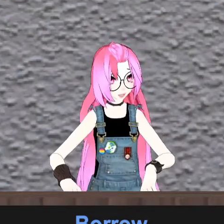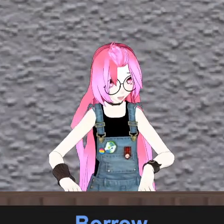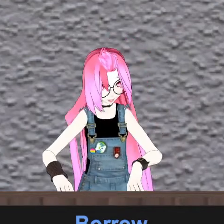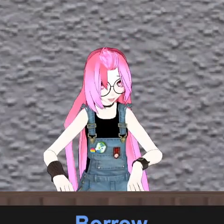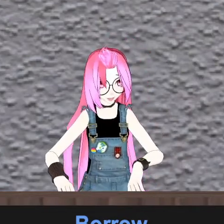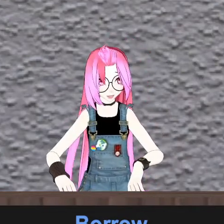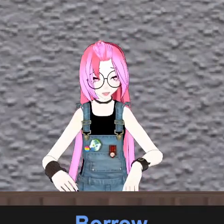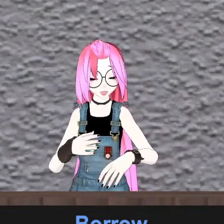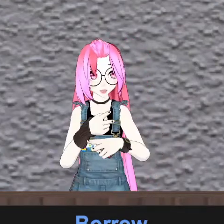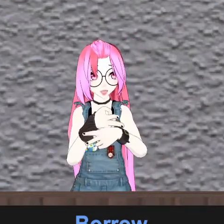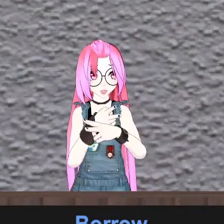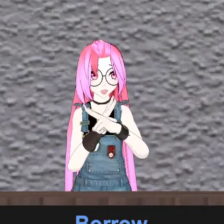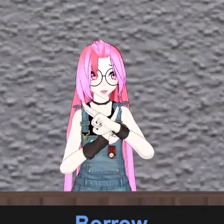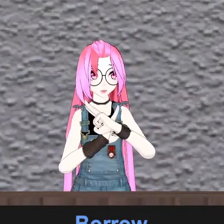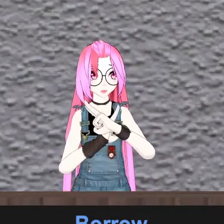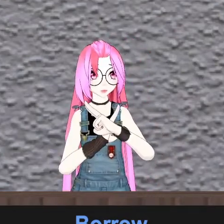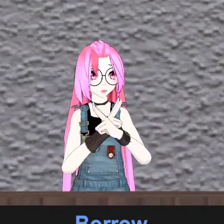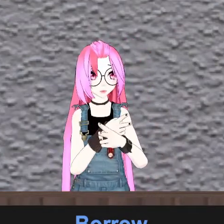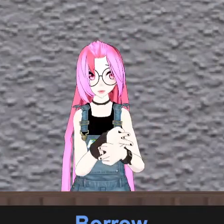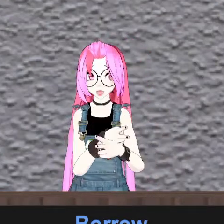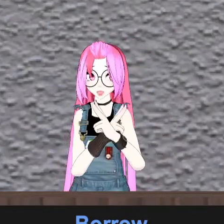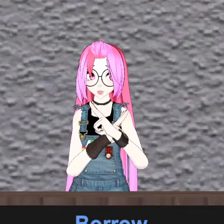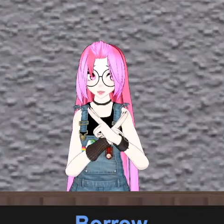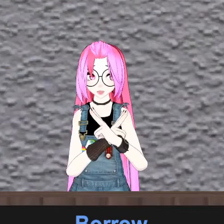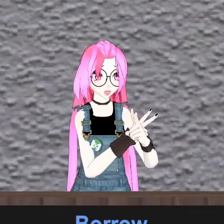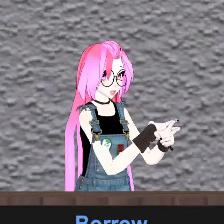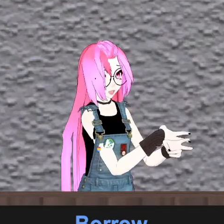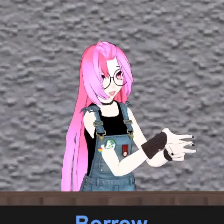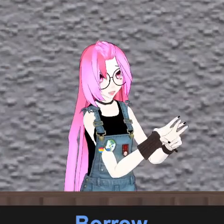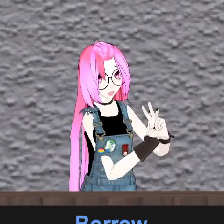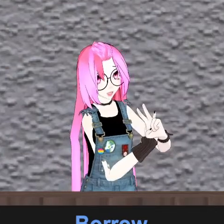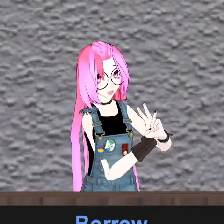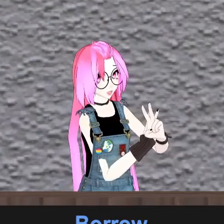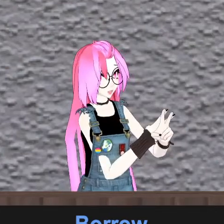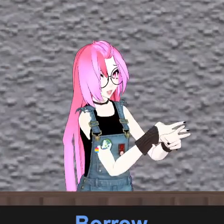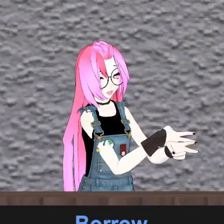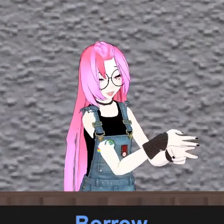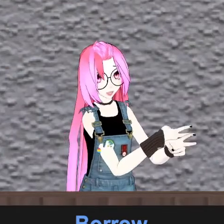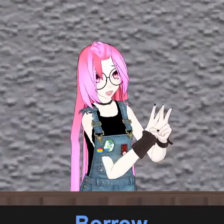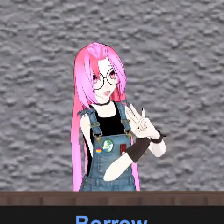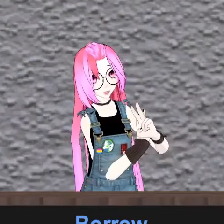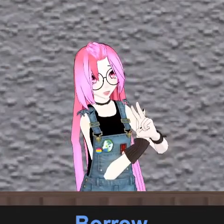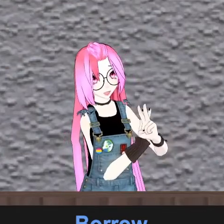you. Borrow. Borrow. If you're borrowing a pencil or whatever, you have something, you get it